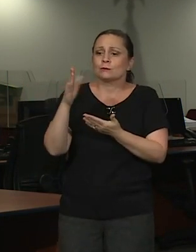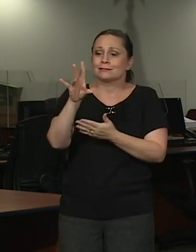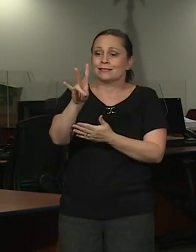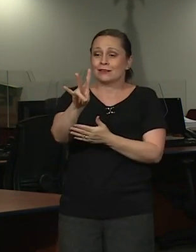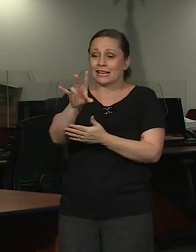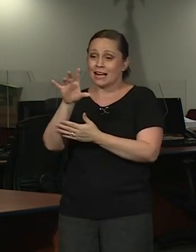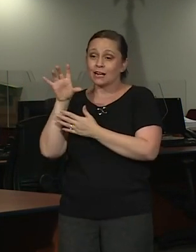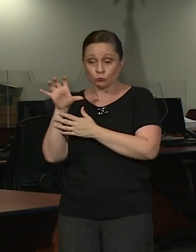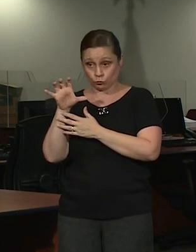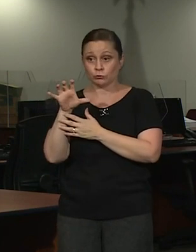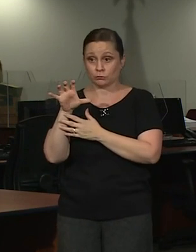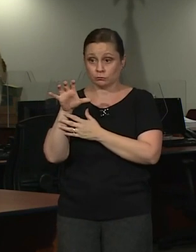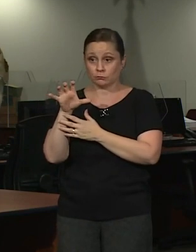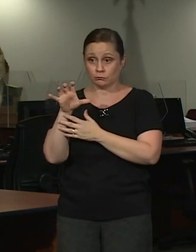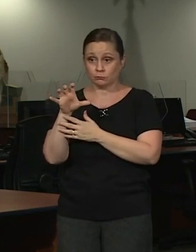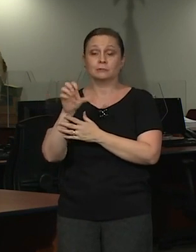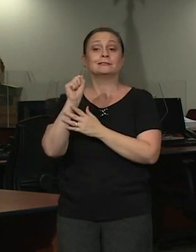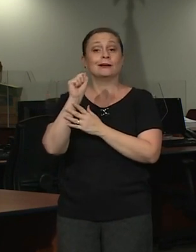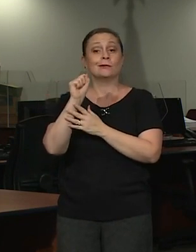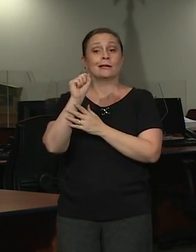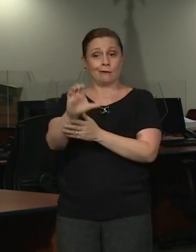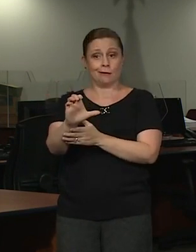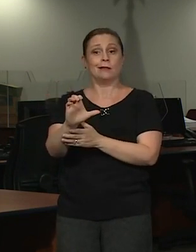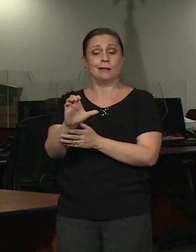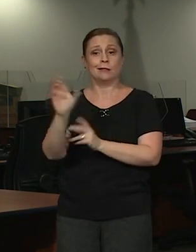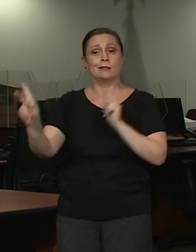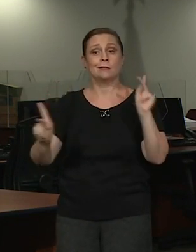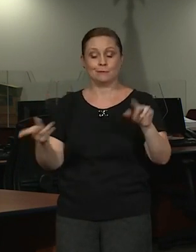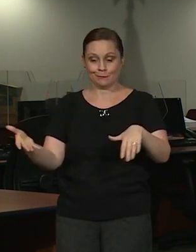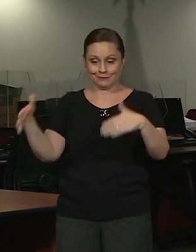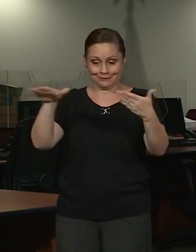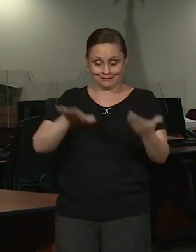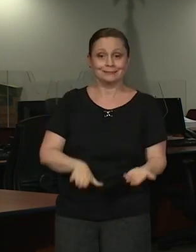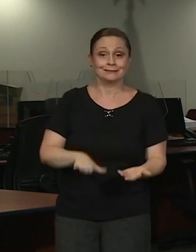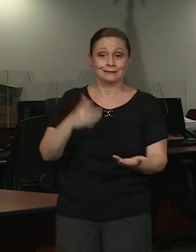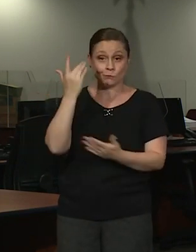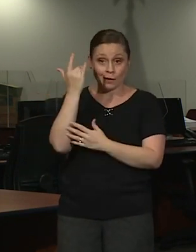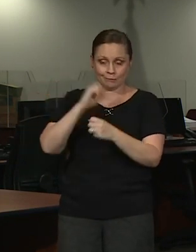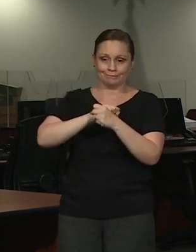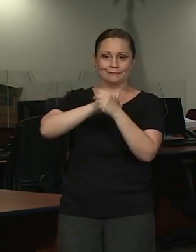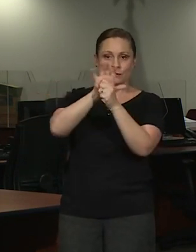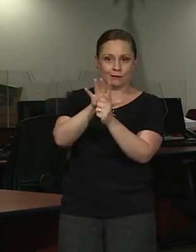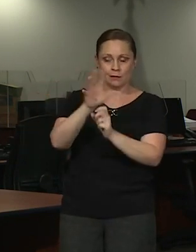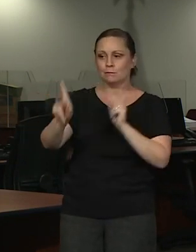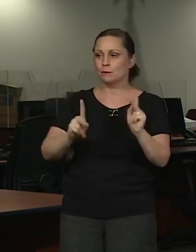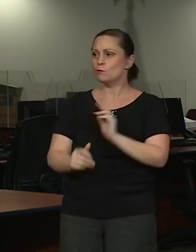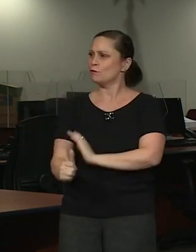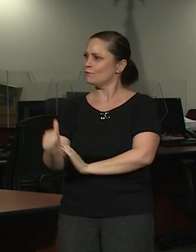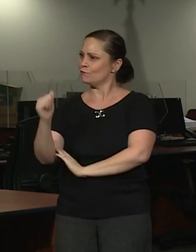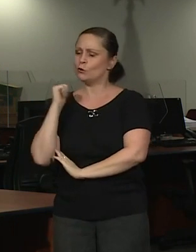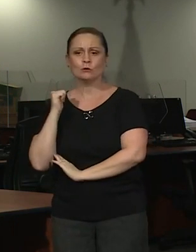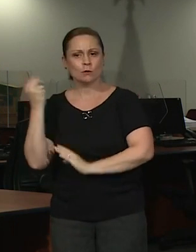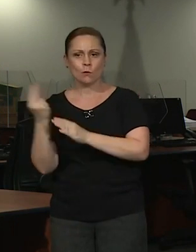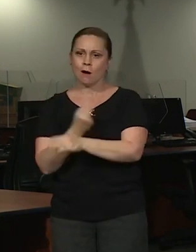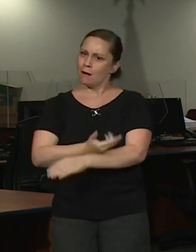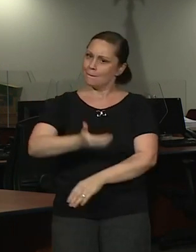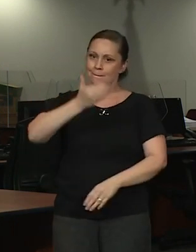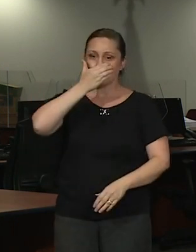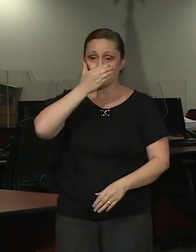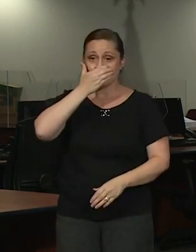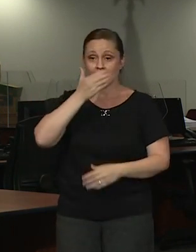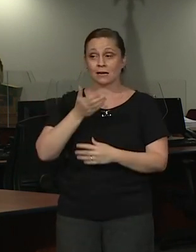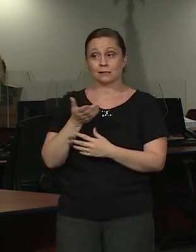South Carolinians due to COVID-19. To the people not wearing masks and refusing to wear masks, do you think they have a hand in the number of deaths we're